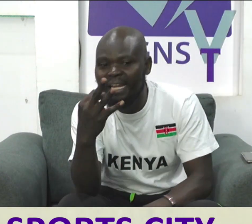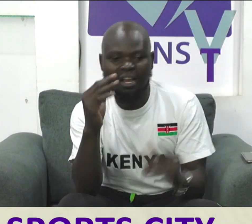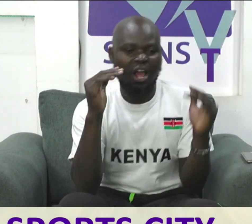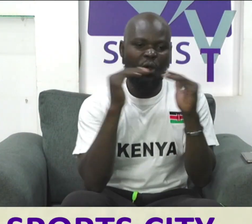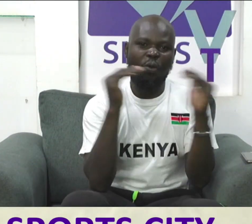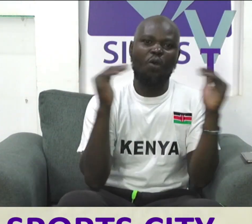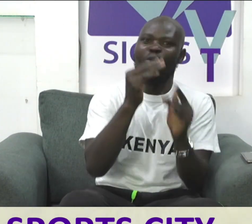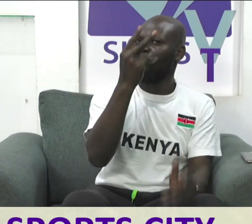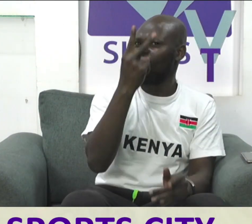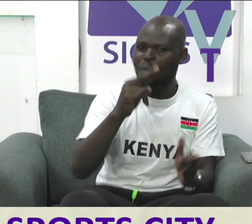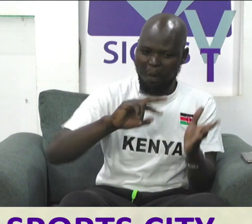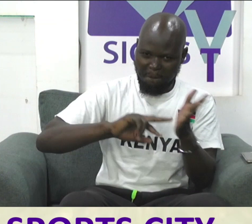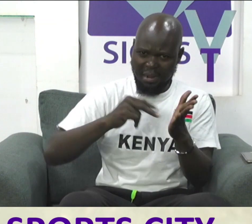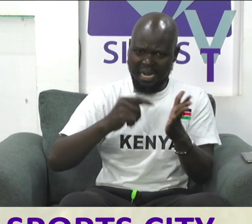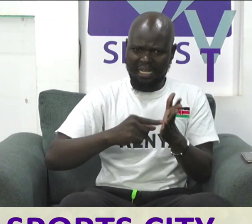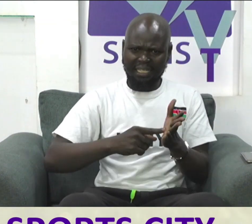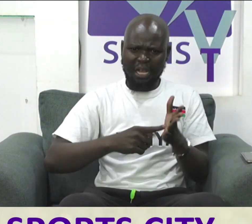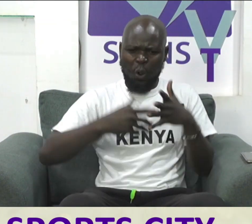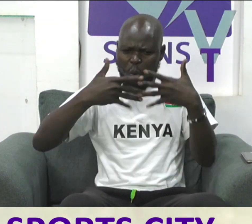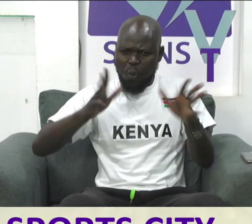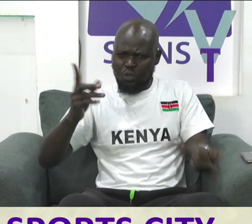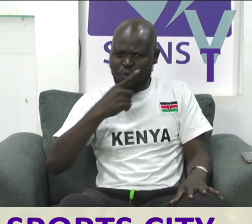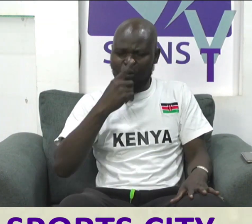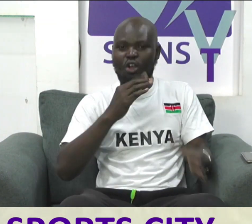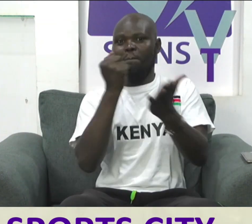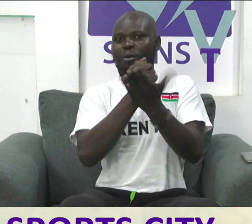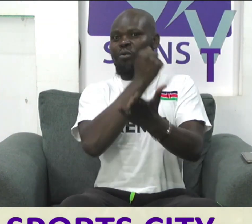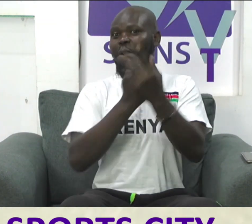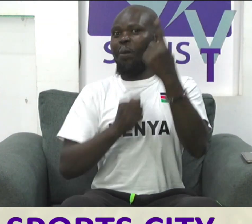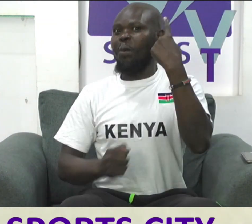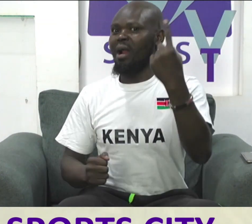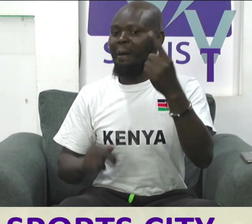times. Just the same with Gor Mahia.